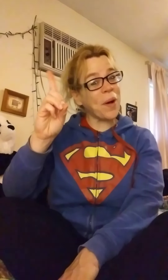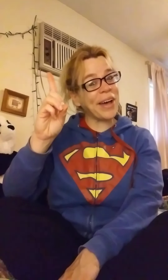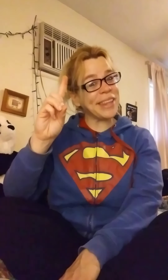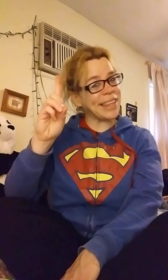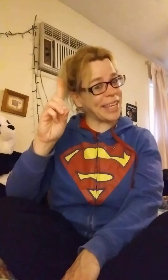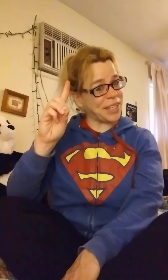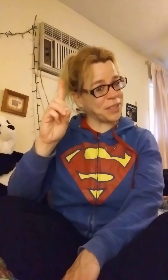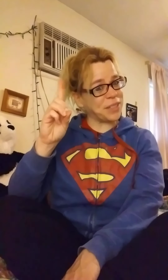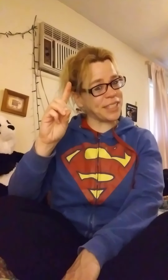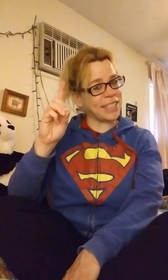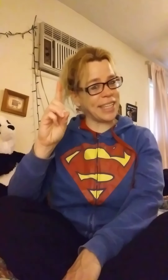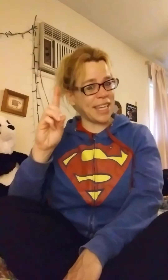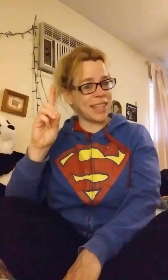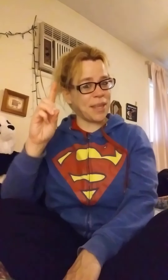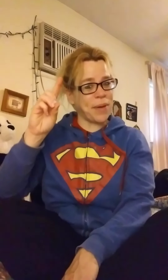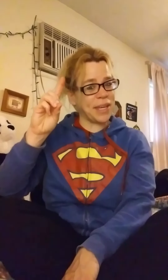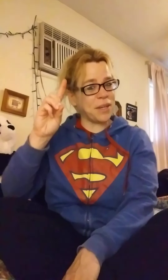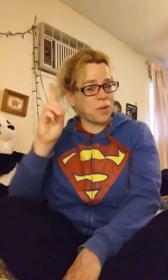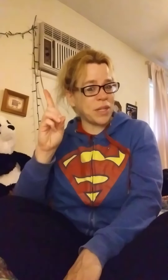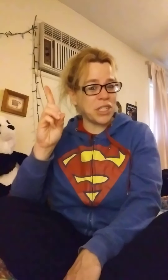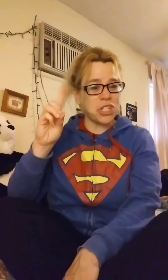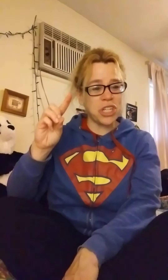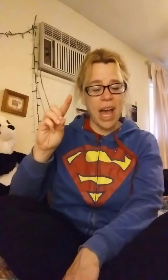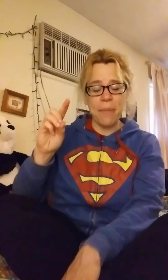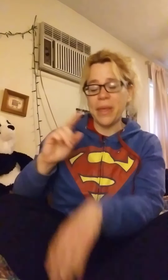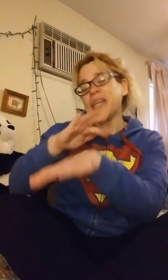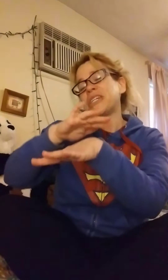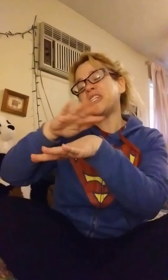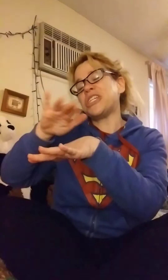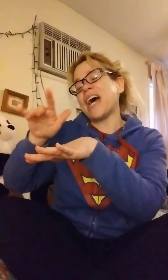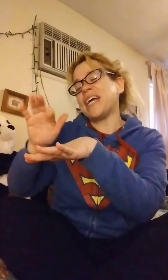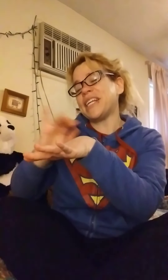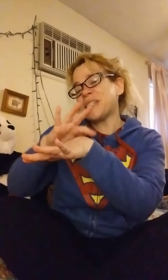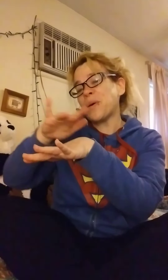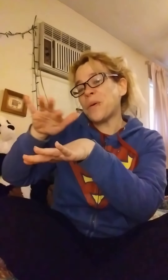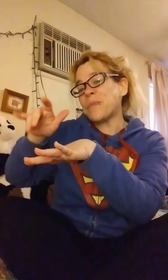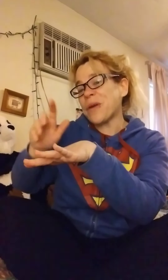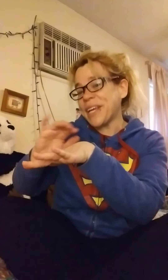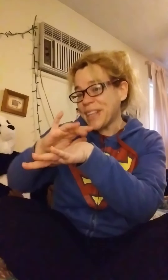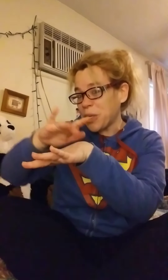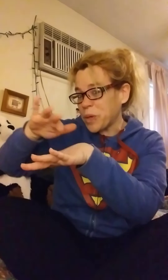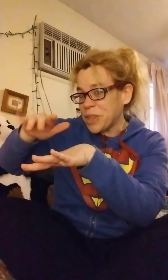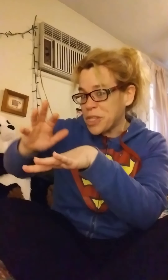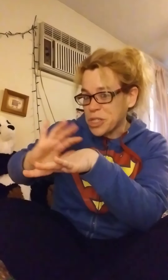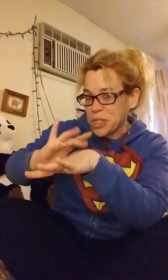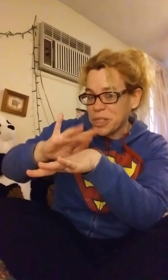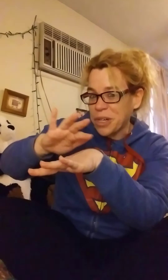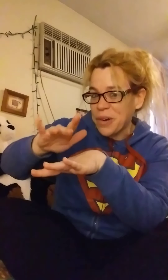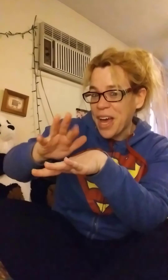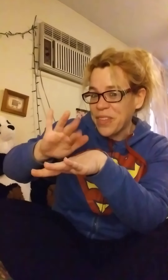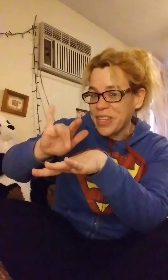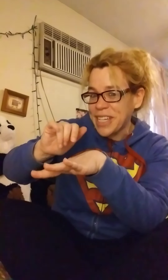1 little cookie in the bakery shop, shining so brightly with the sugar on the